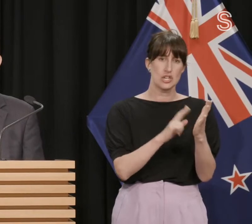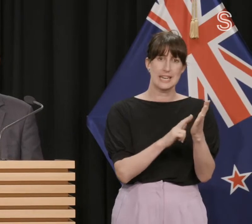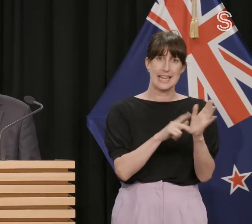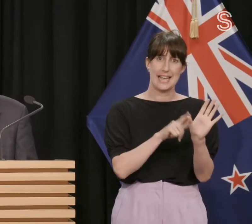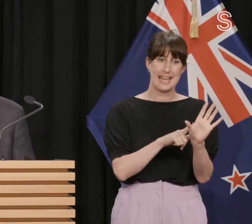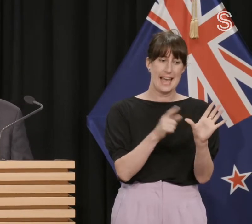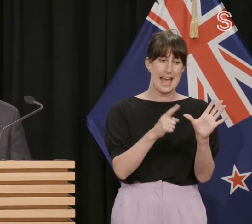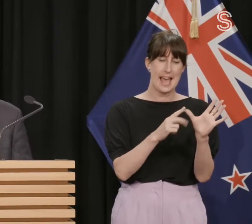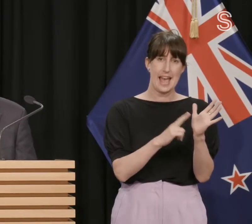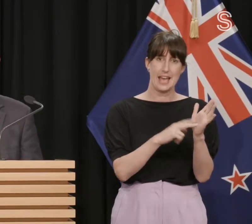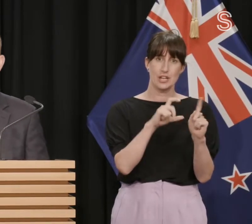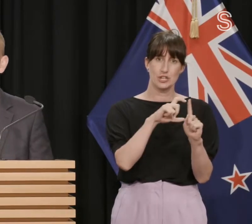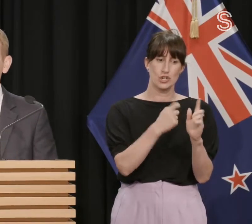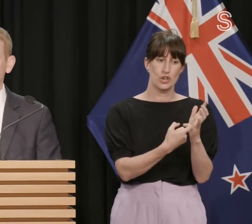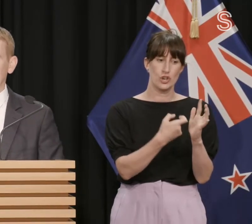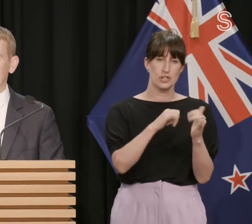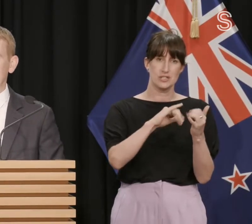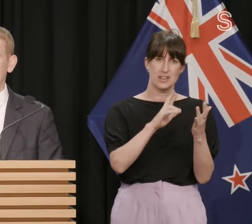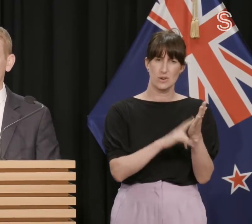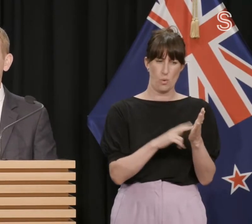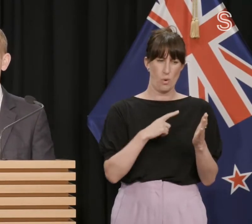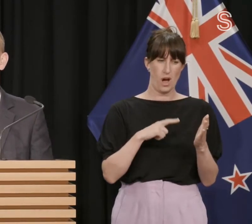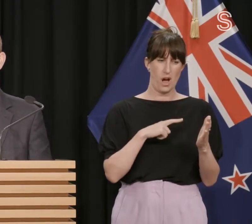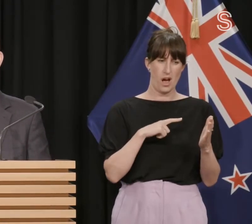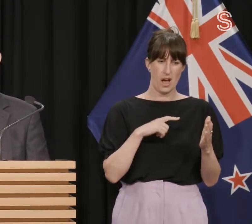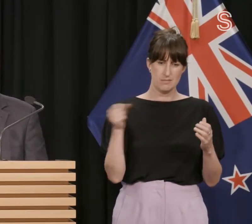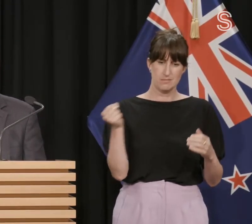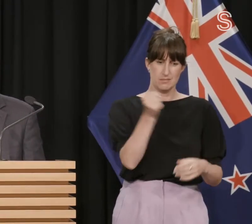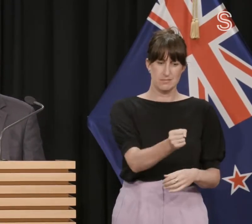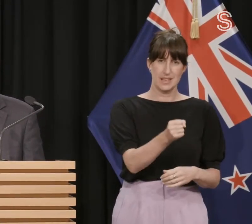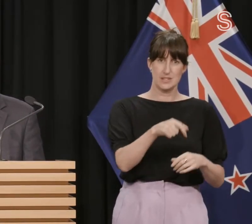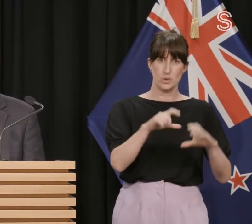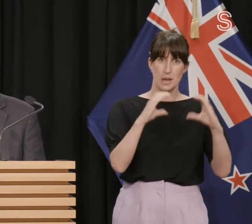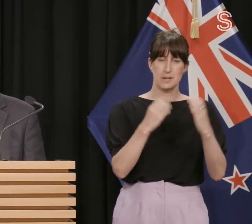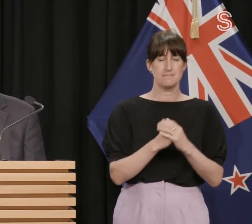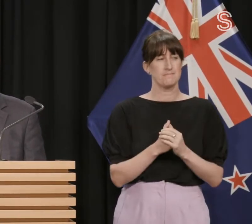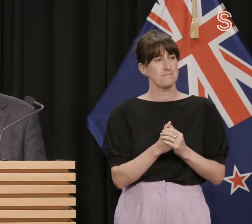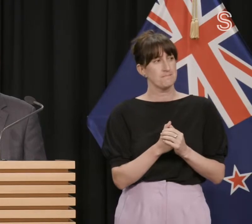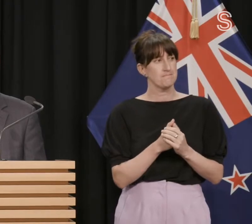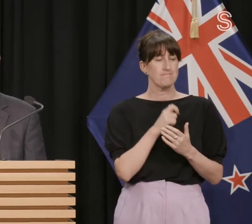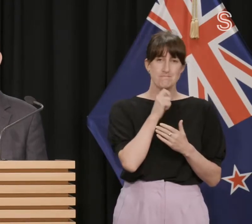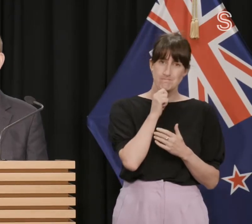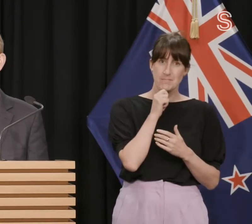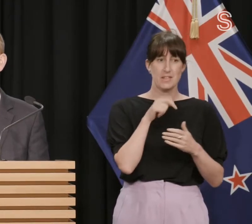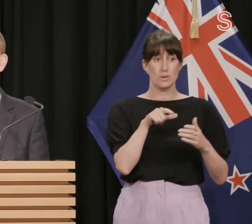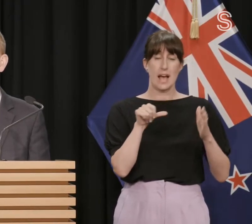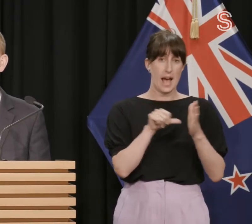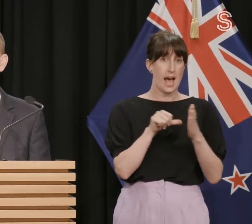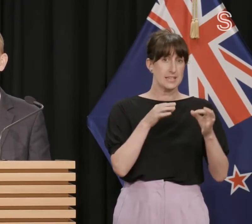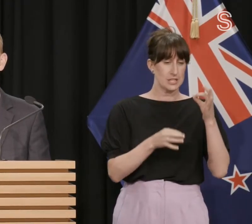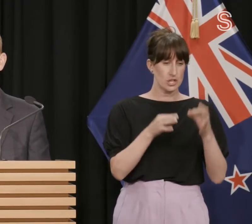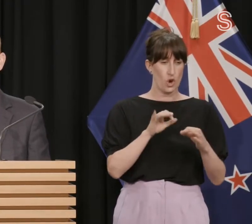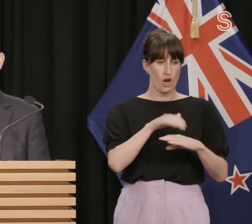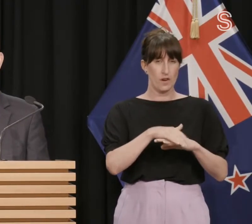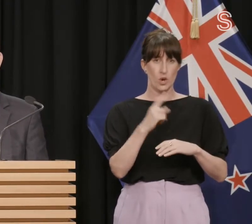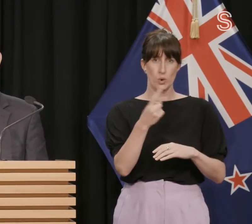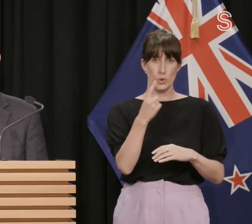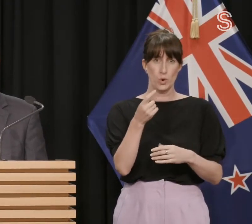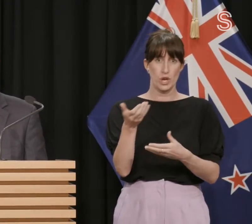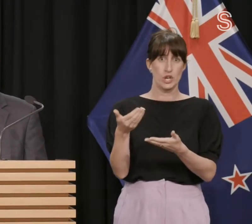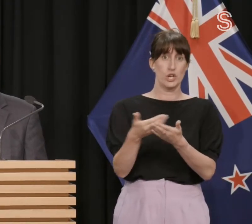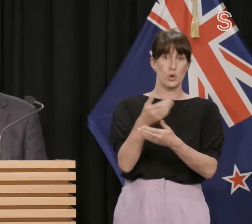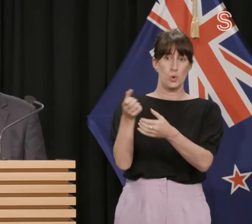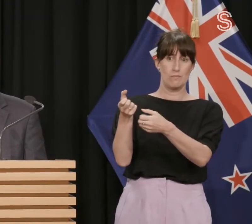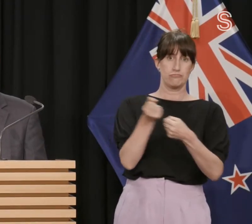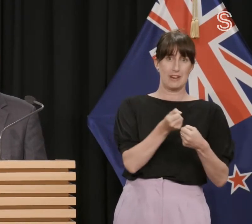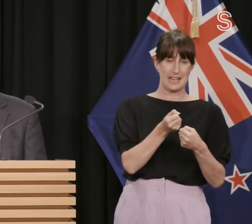Jenny Anderson, why did you bring her into cabinet? Look, I looked across the team. That was actually probably one of the hardest decisions to make as to who comes into the cabinet, because there is